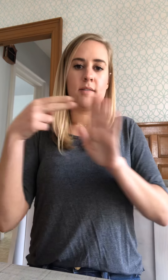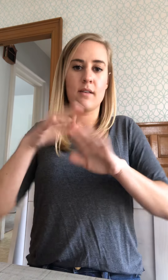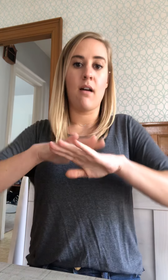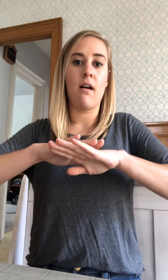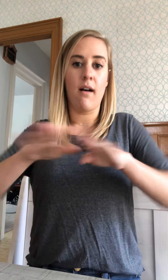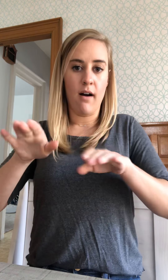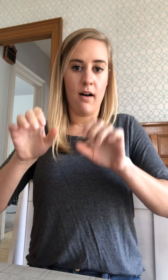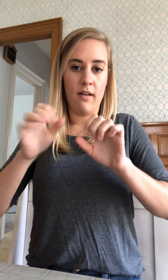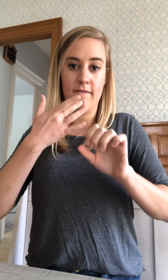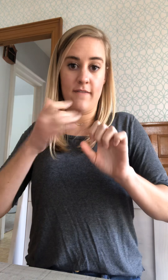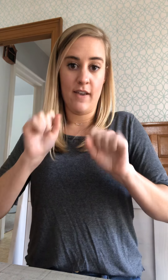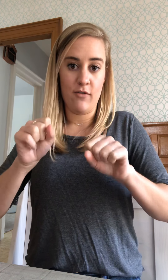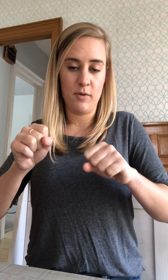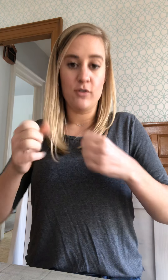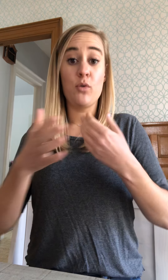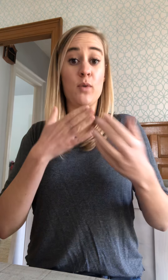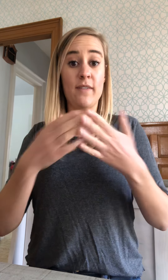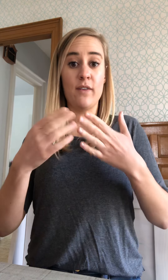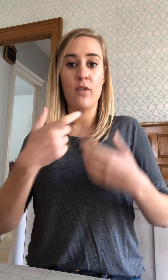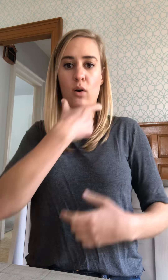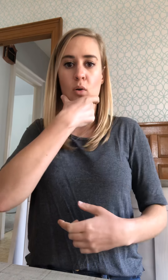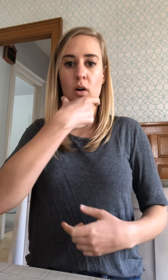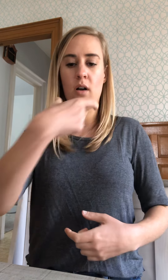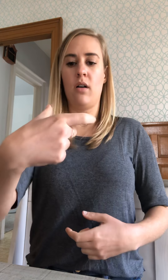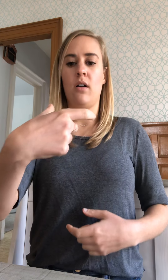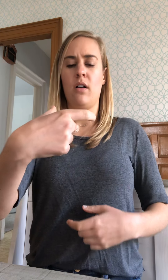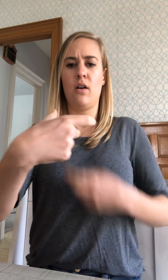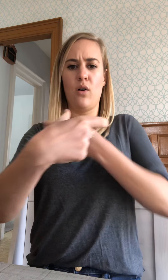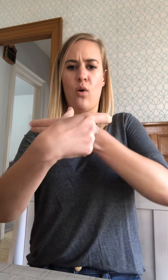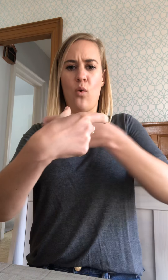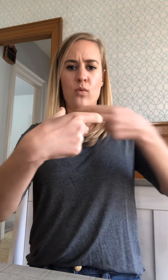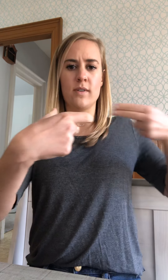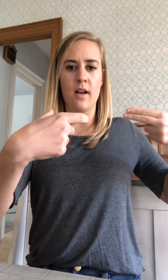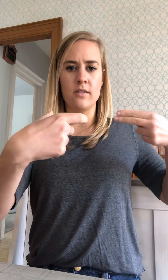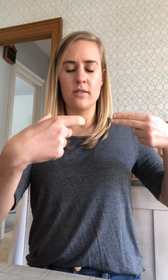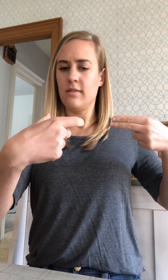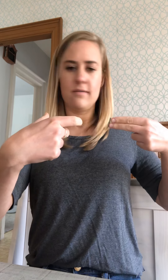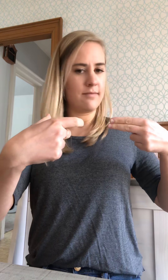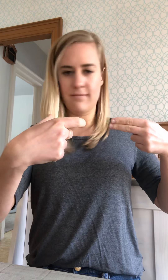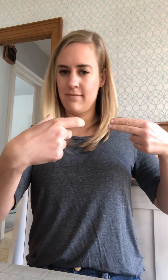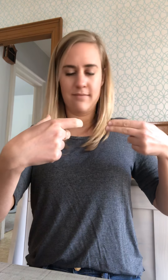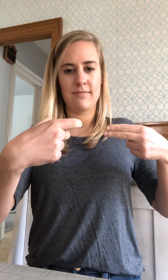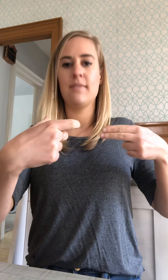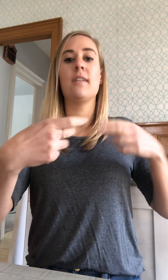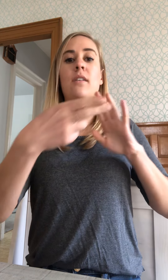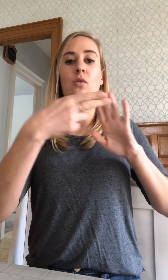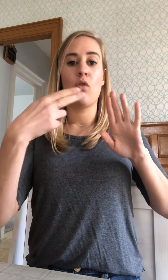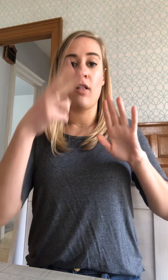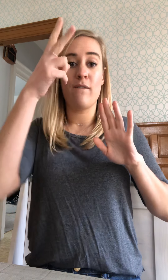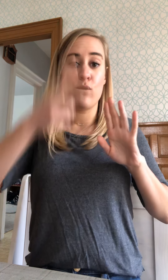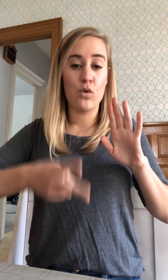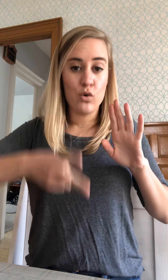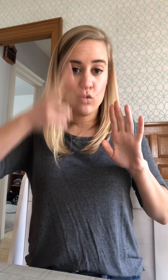a horizontal plane, essentially, in a real person, this is called a vertically favorable or unfavorable